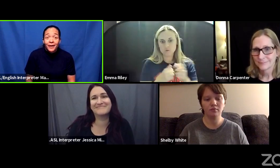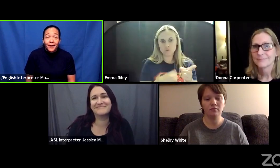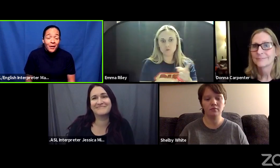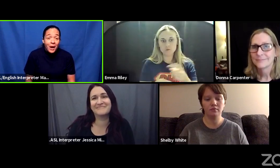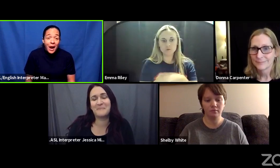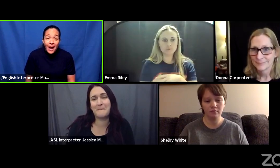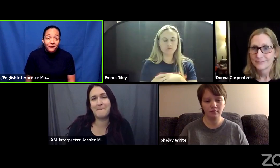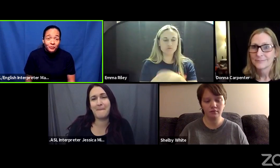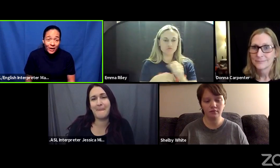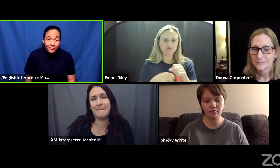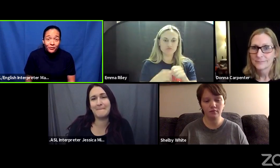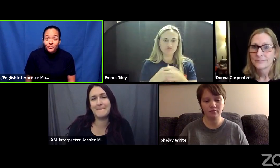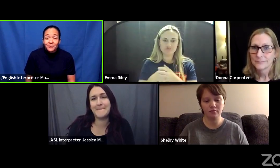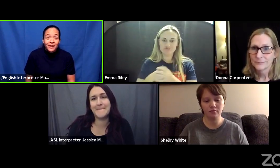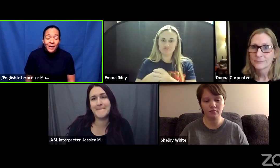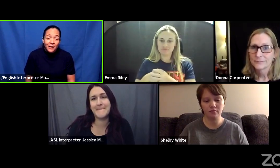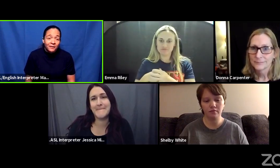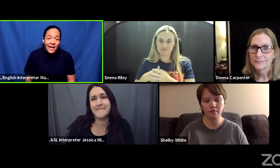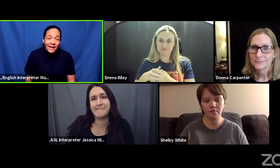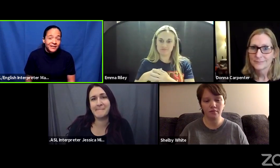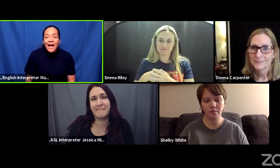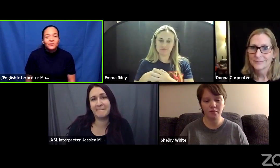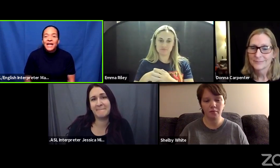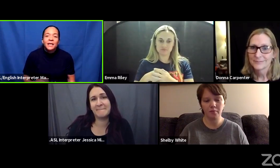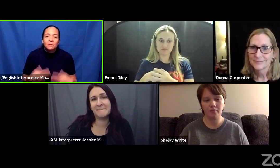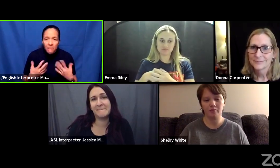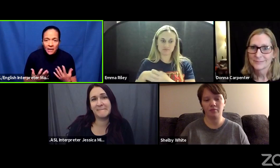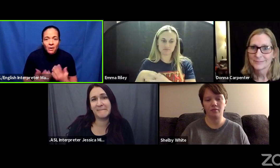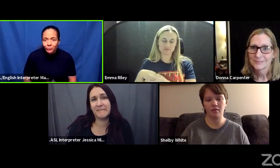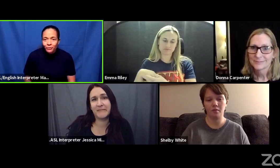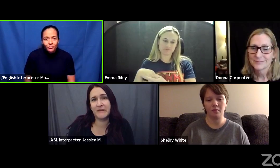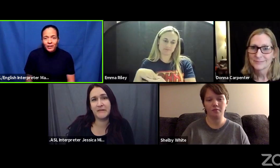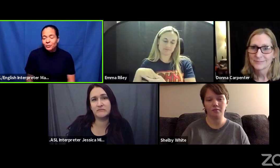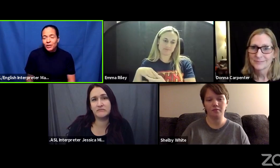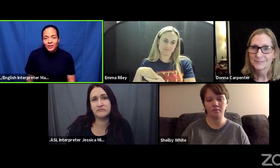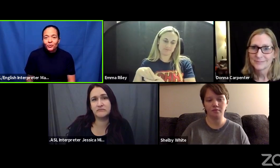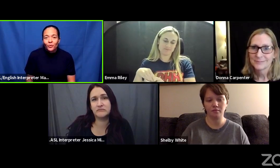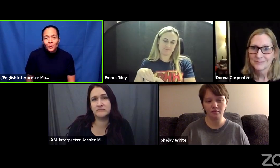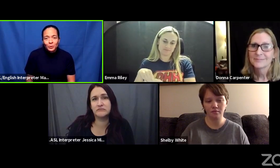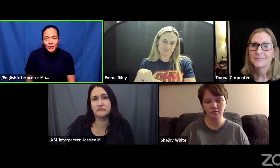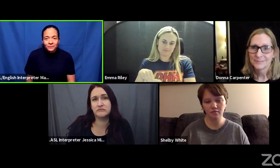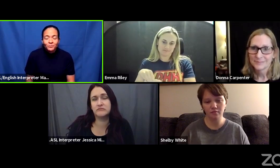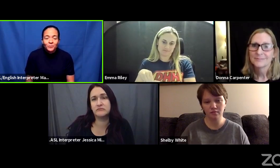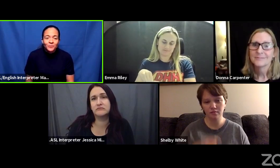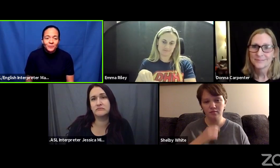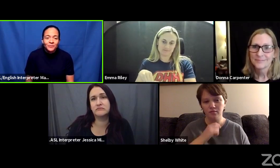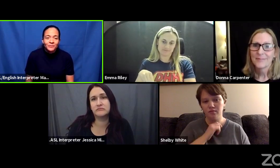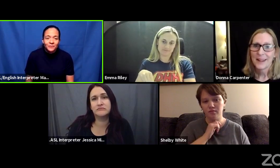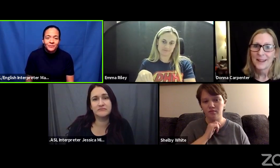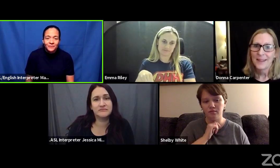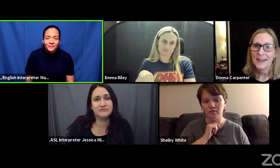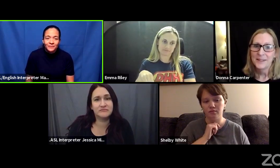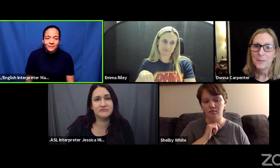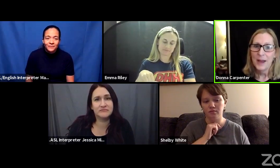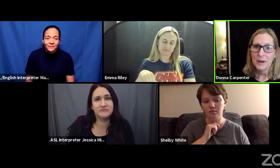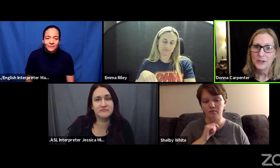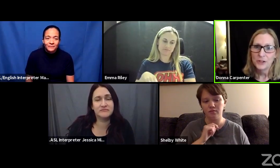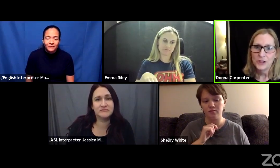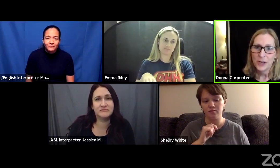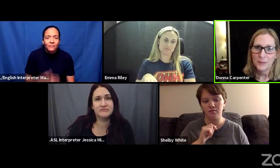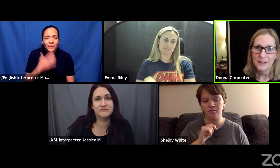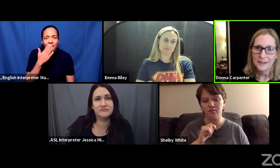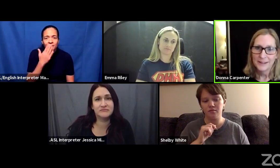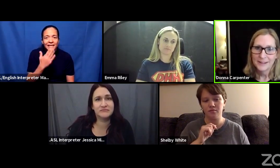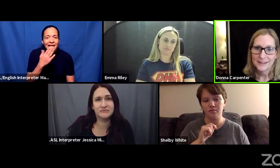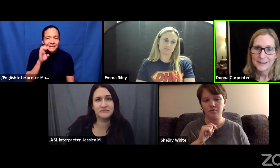Uber. I've traveled, have taken many modes of transportation with Lucy. Thanks, Emma. How